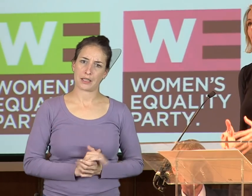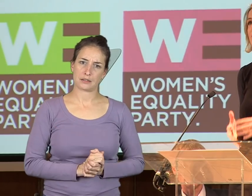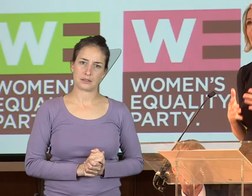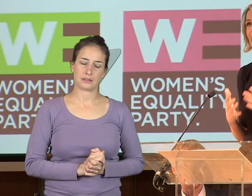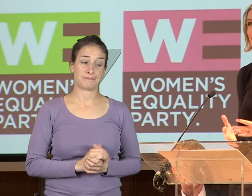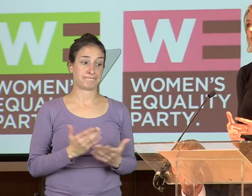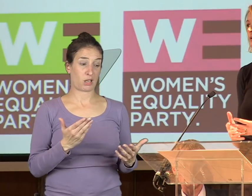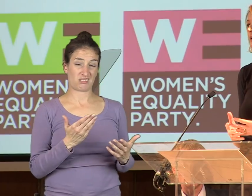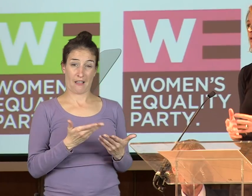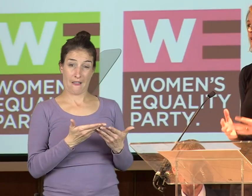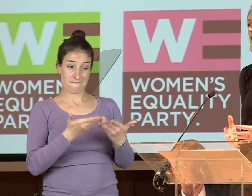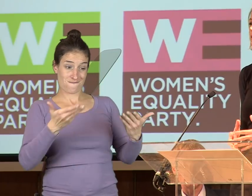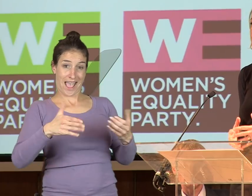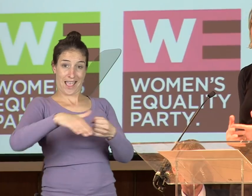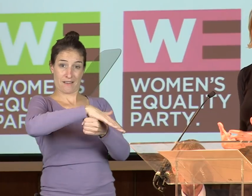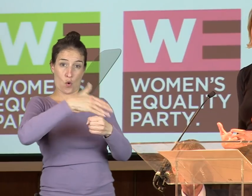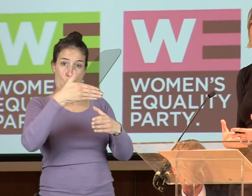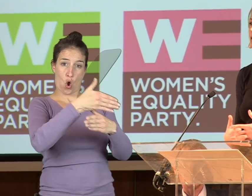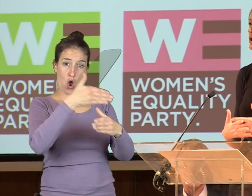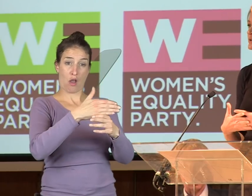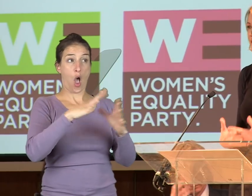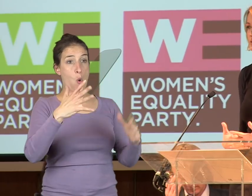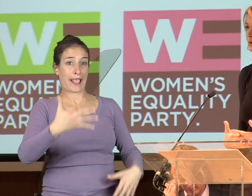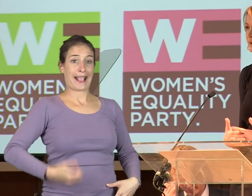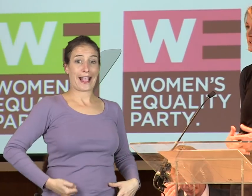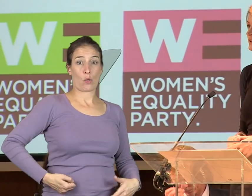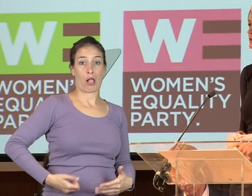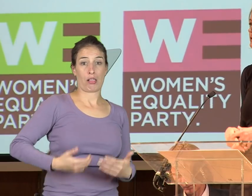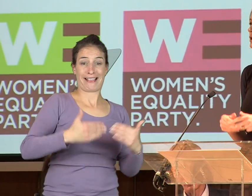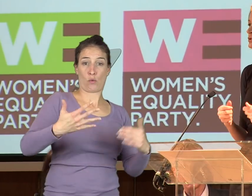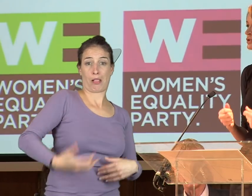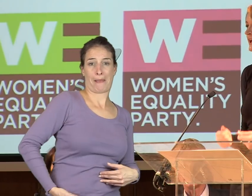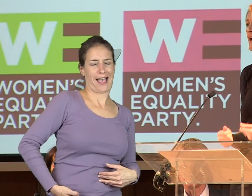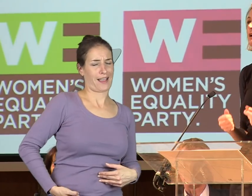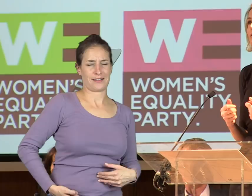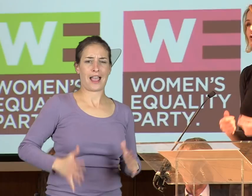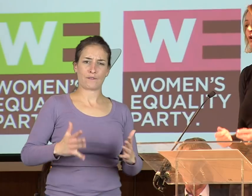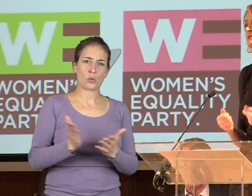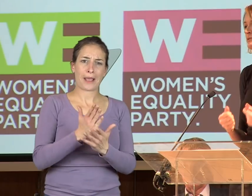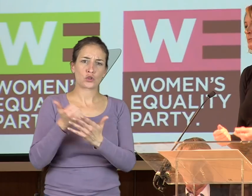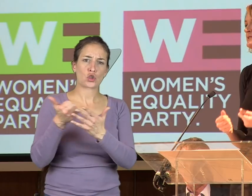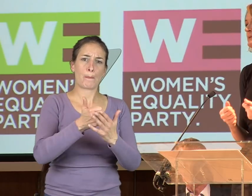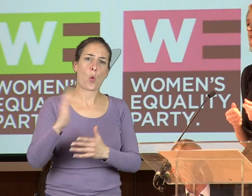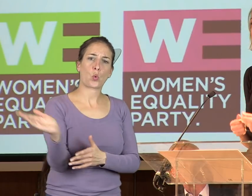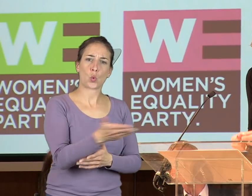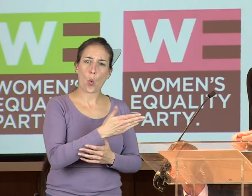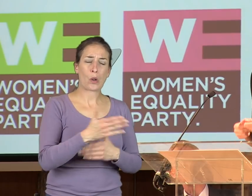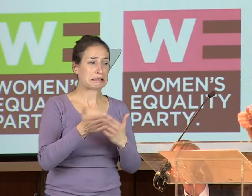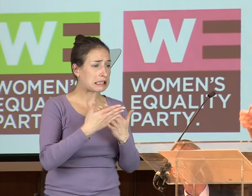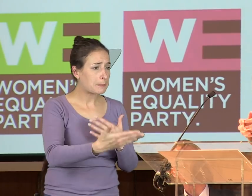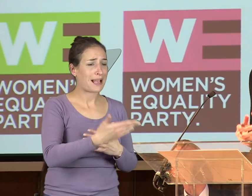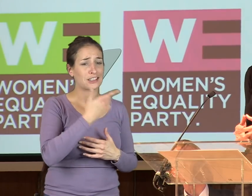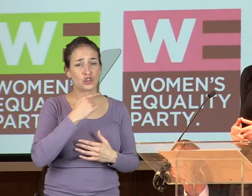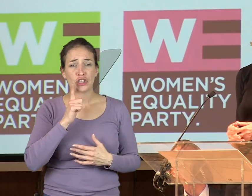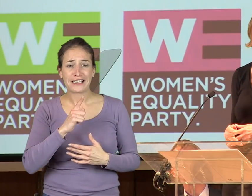about supporting everyone, regardless of gender or sexual orientation, to share the joys and responsibilities of